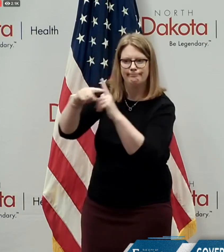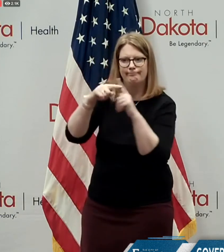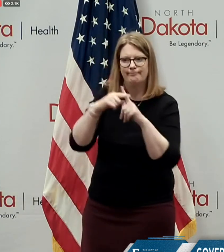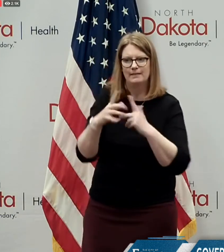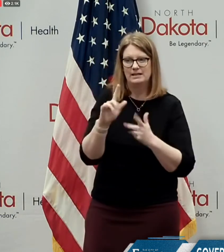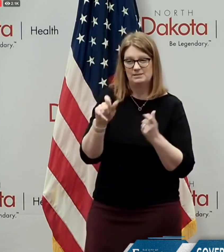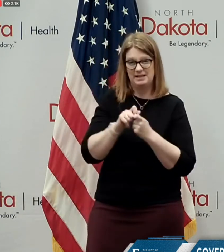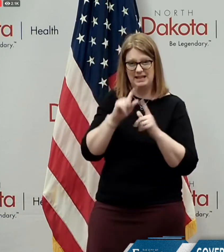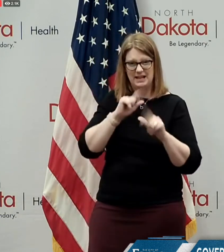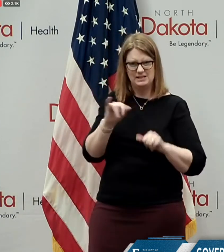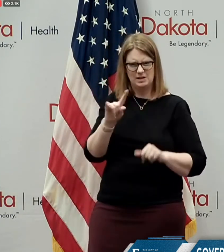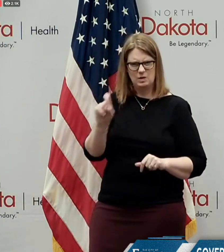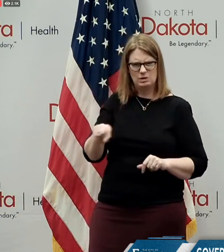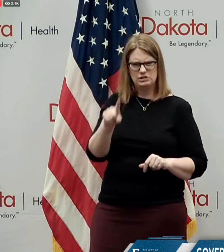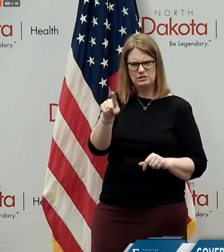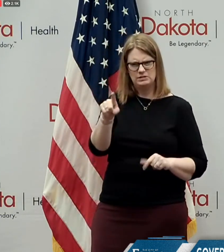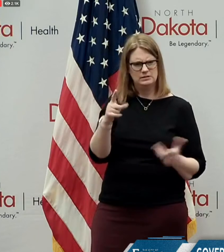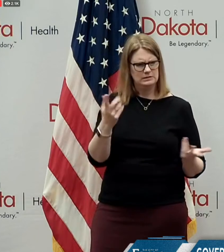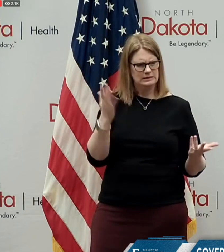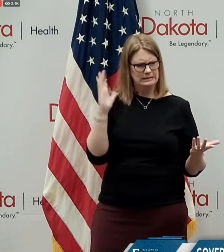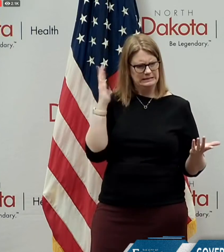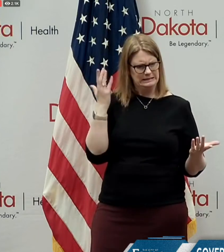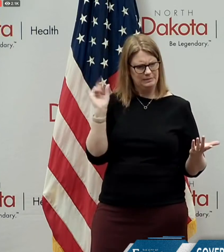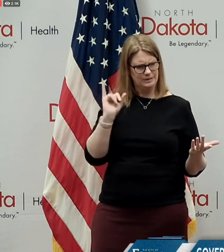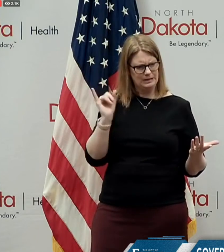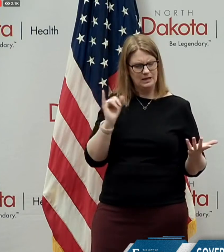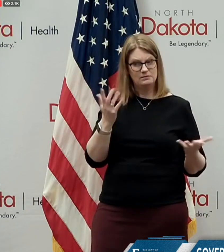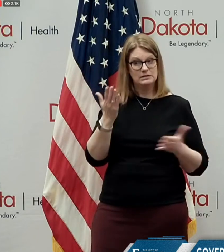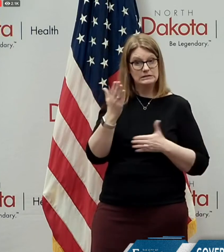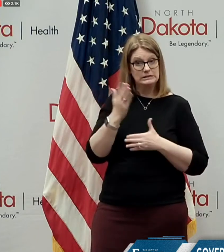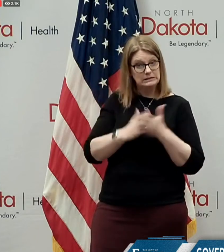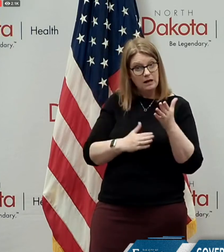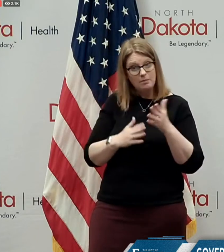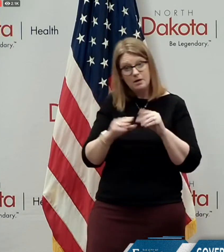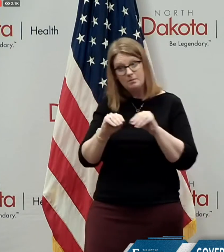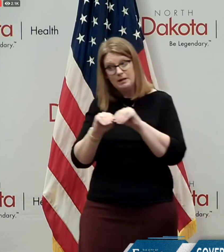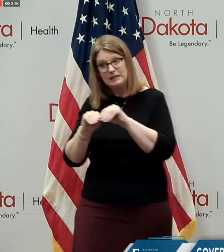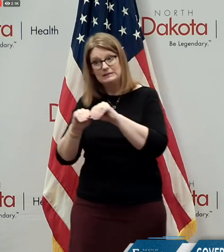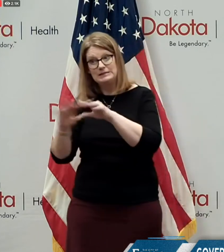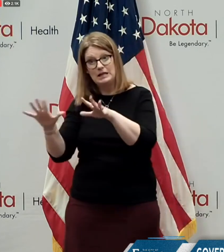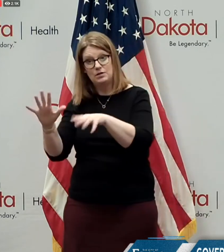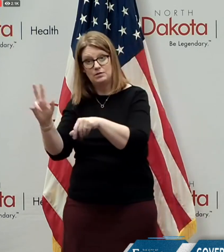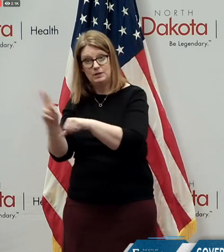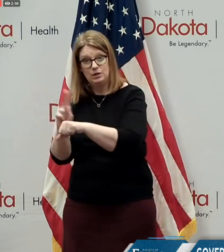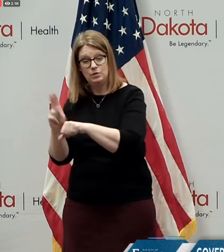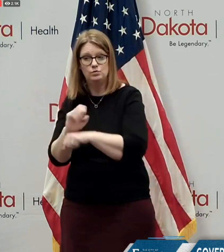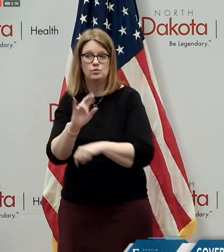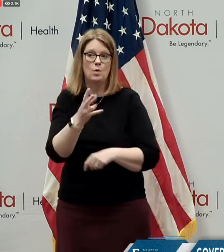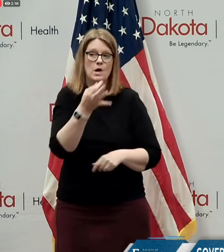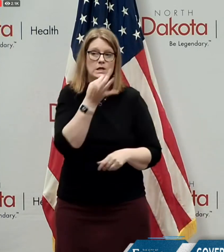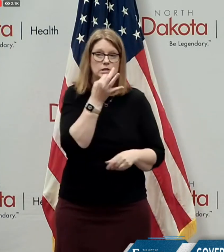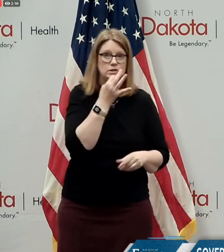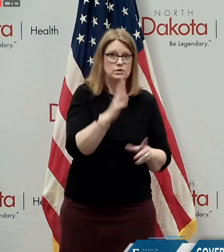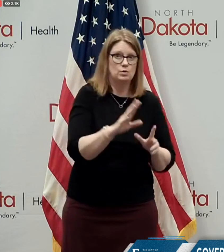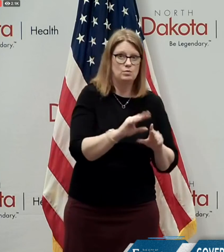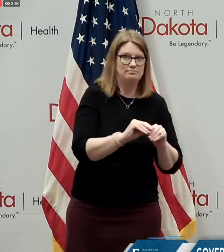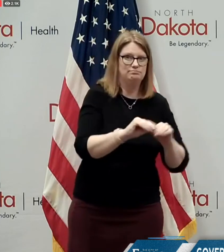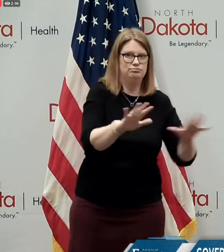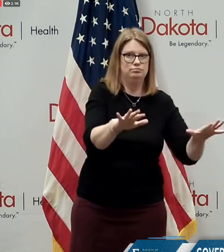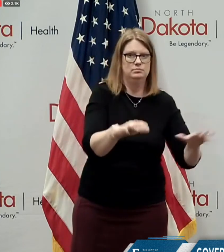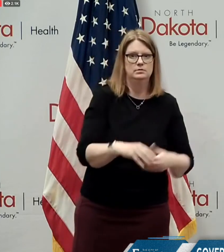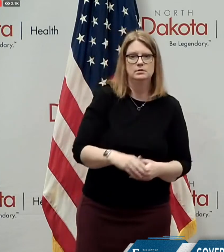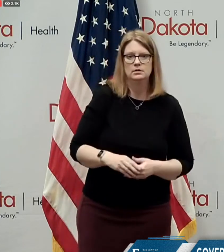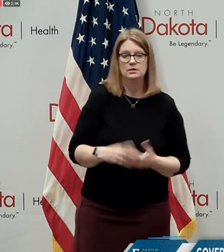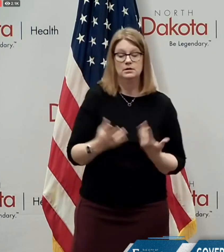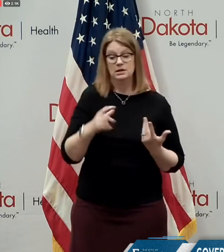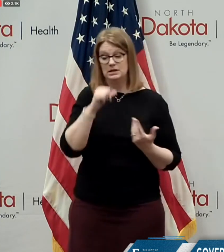not, but it sounds like it's either some are going out the door and some are going out the door soon. And this would be the test to find out not